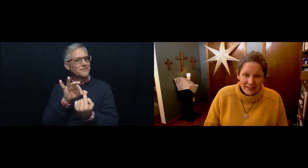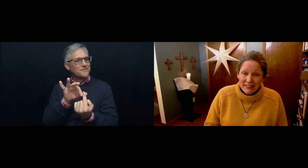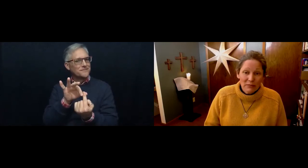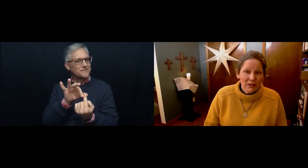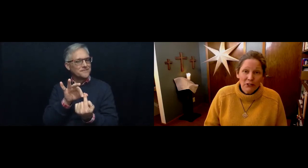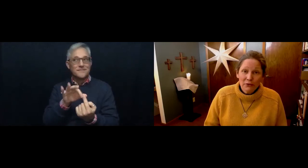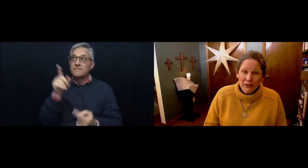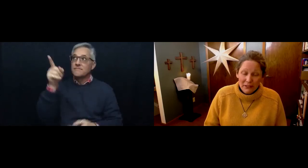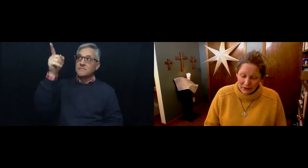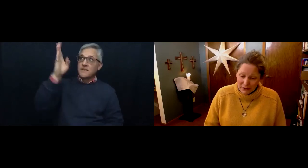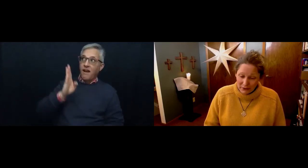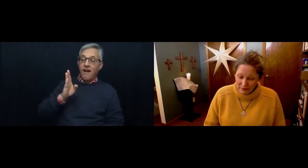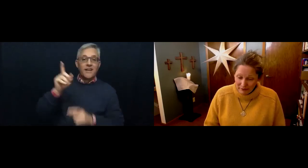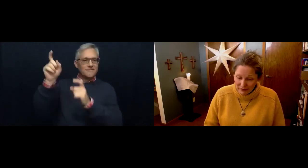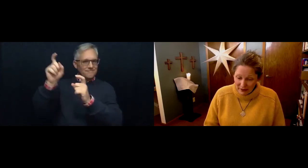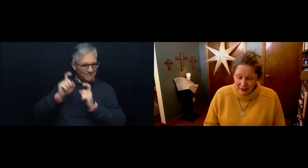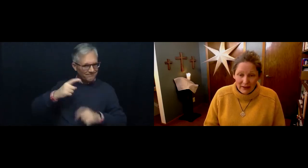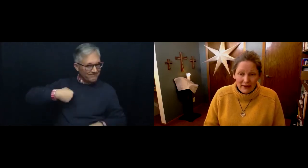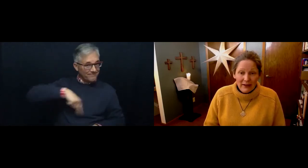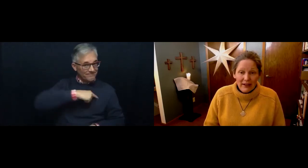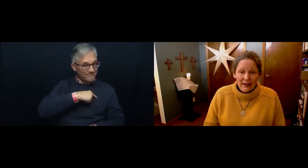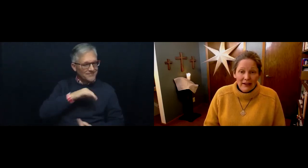us special work to do.